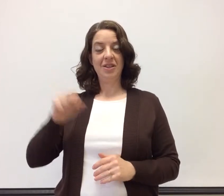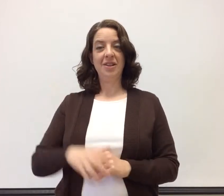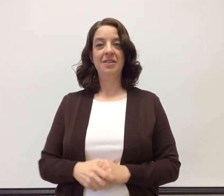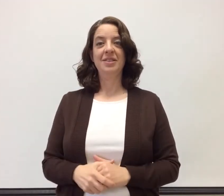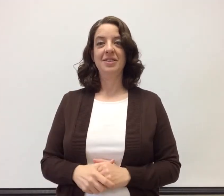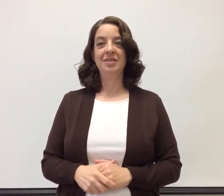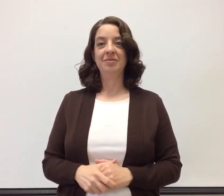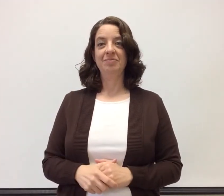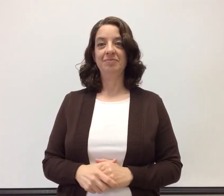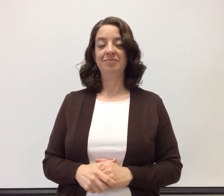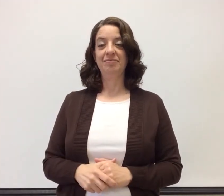Next is stripes.